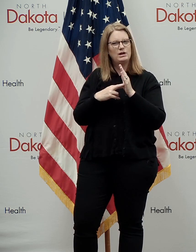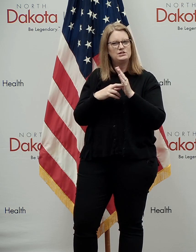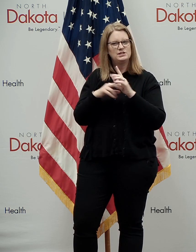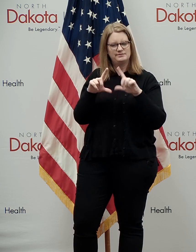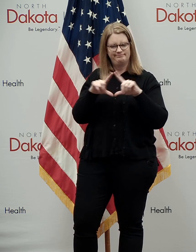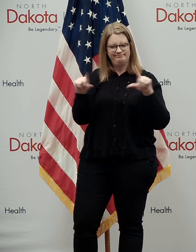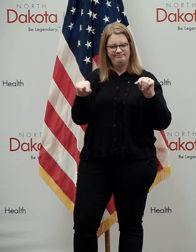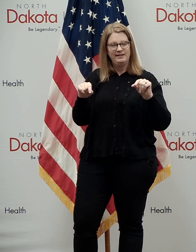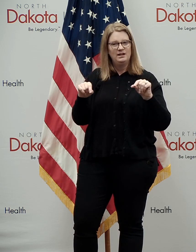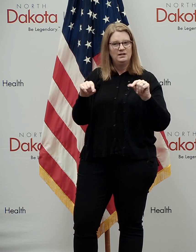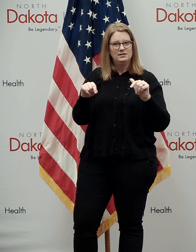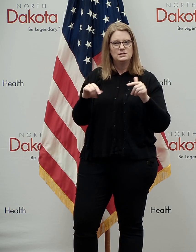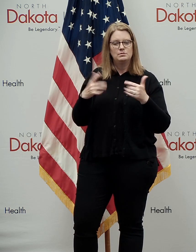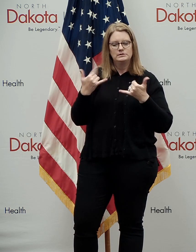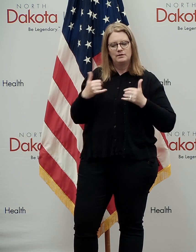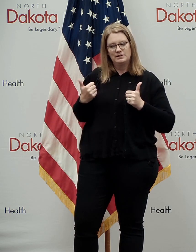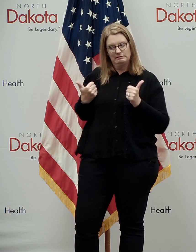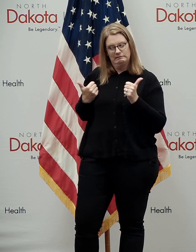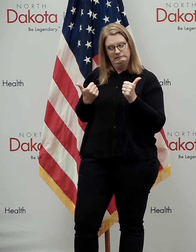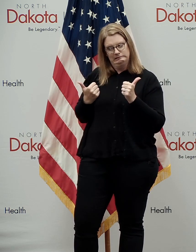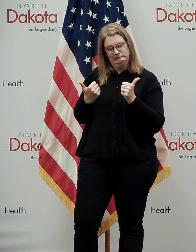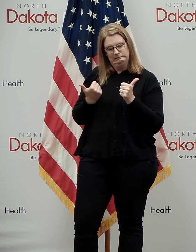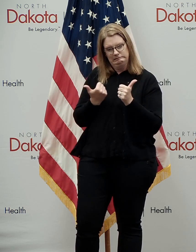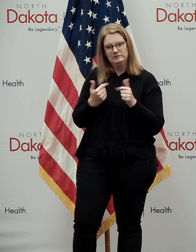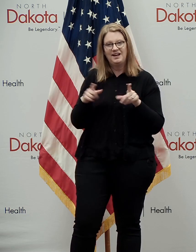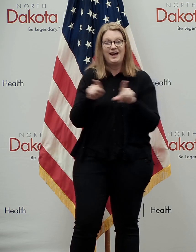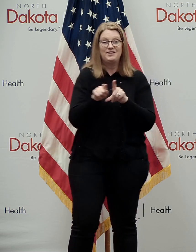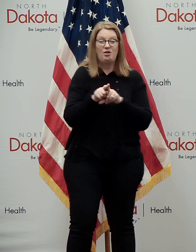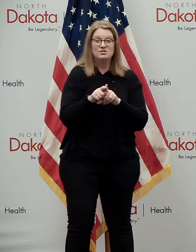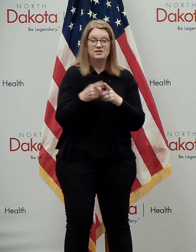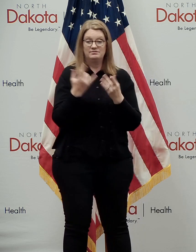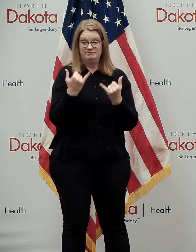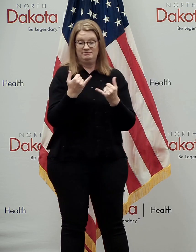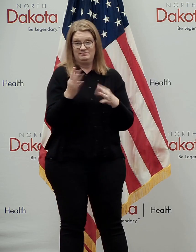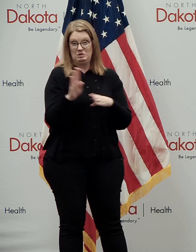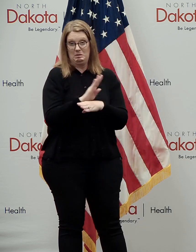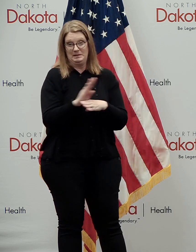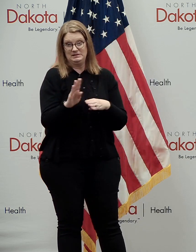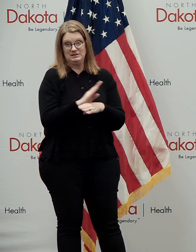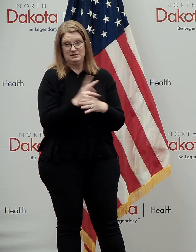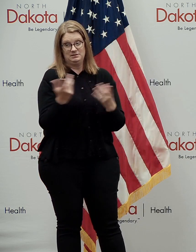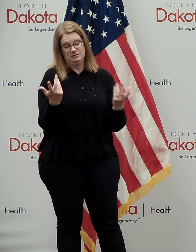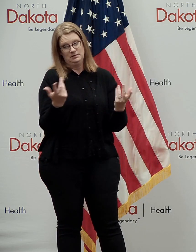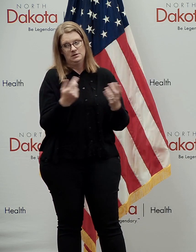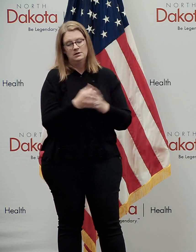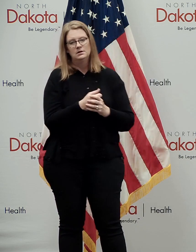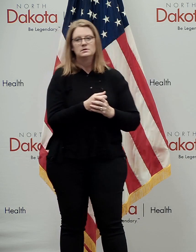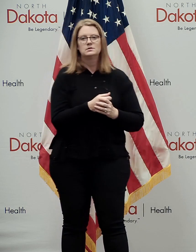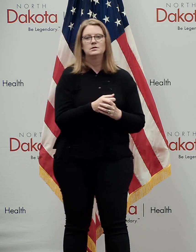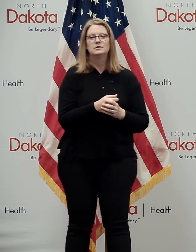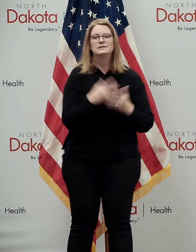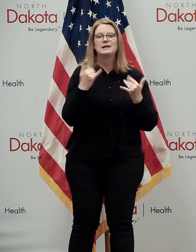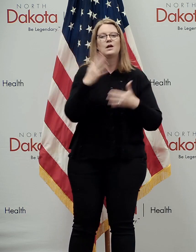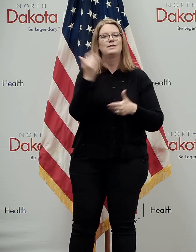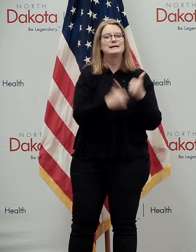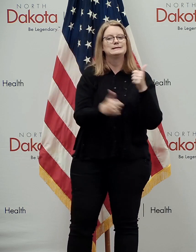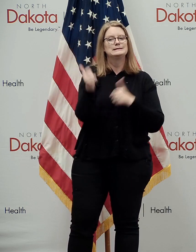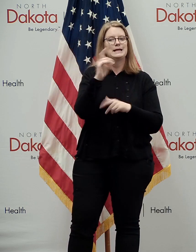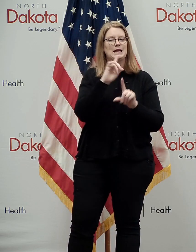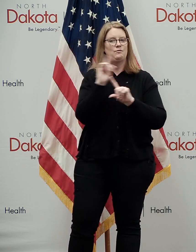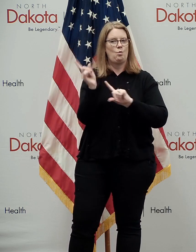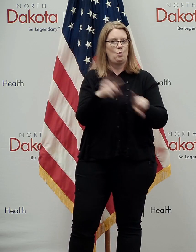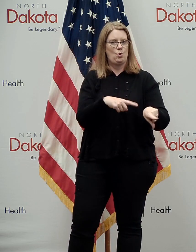big backlog to work our way through, plus all the current business that's back to the levels that it was before. So the executive order that I signed